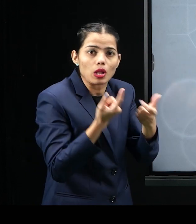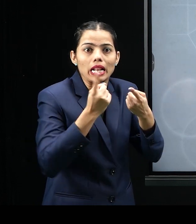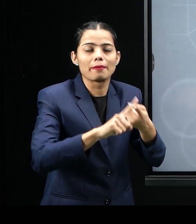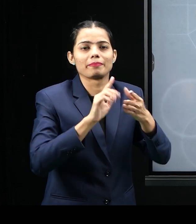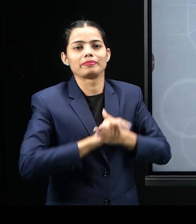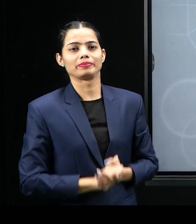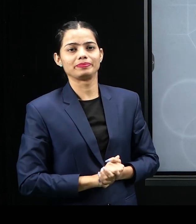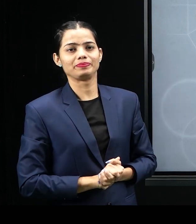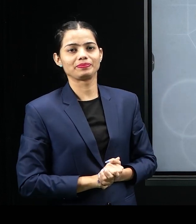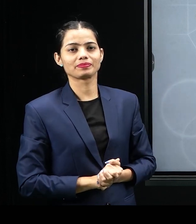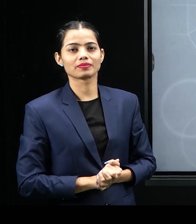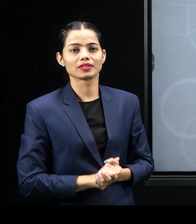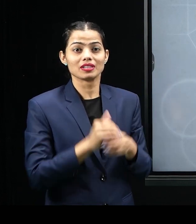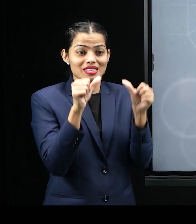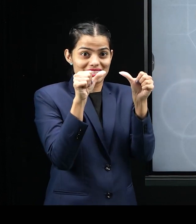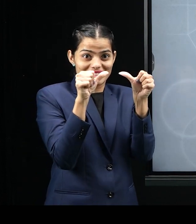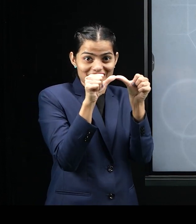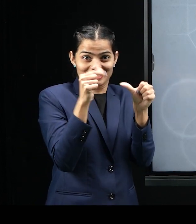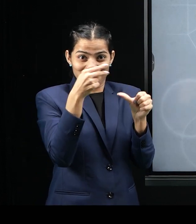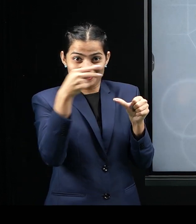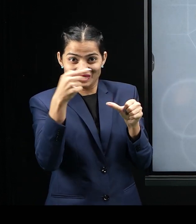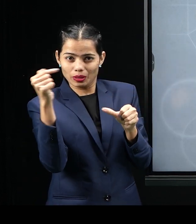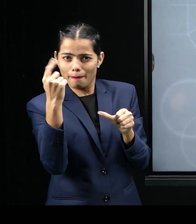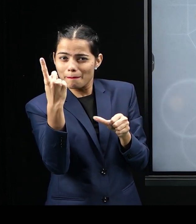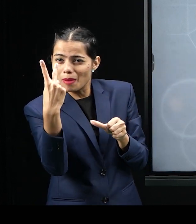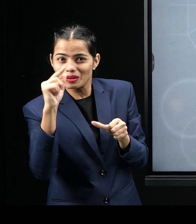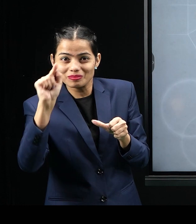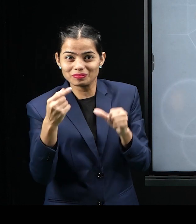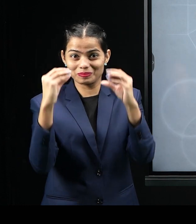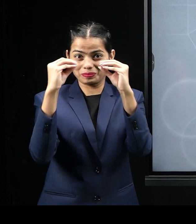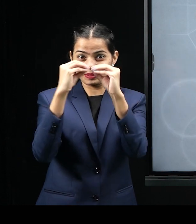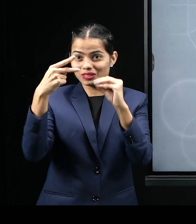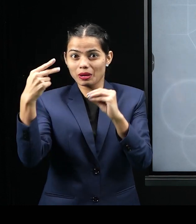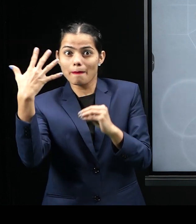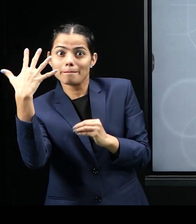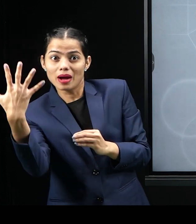A is equal to minus 12, B is equal to 5.